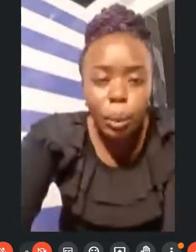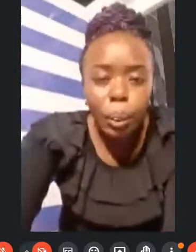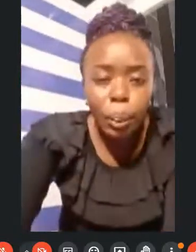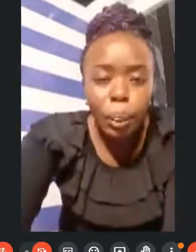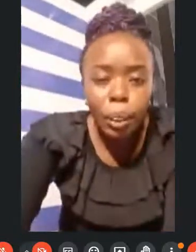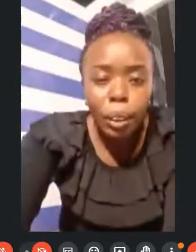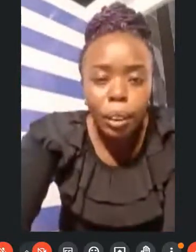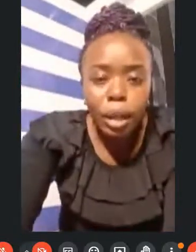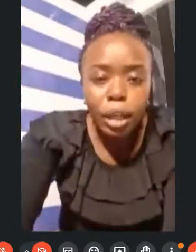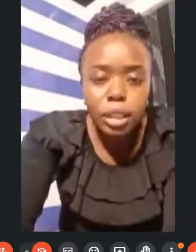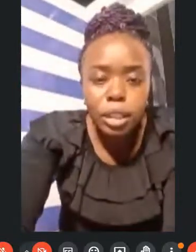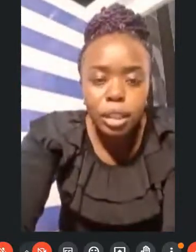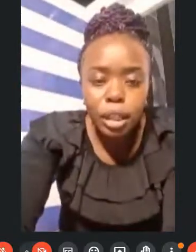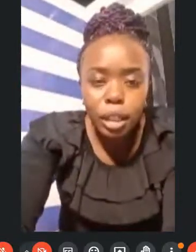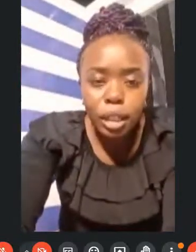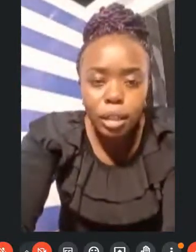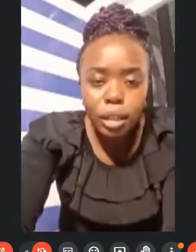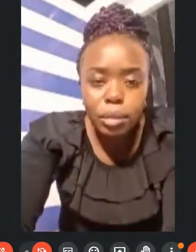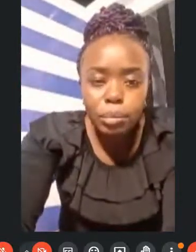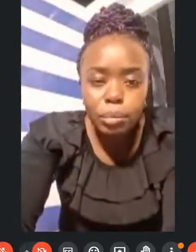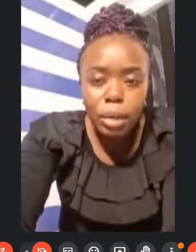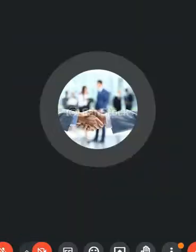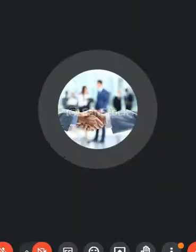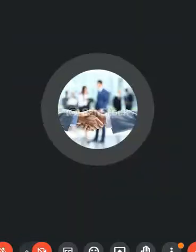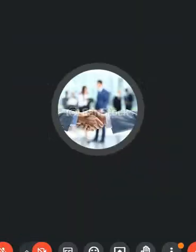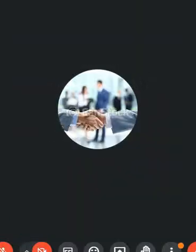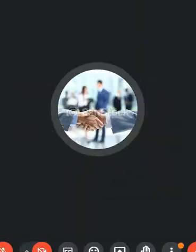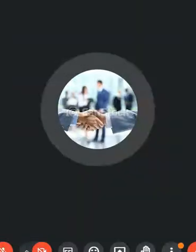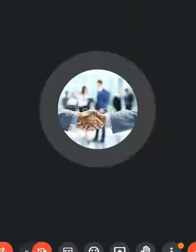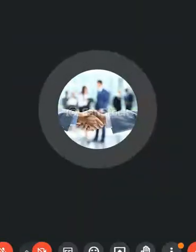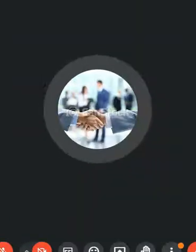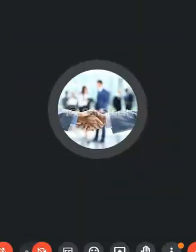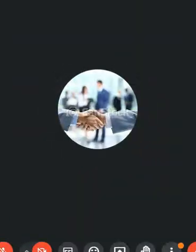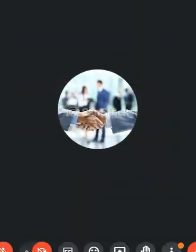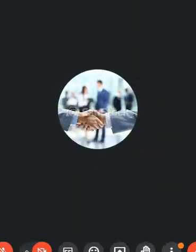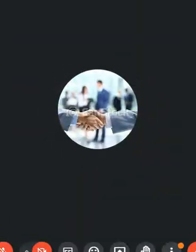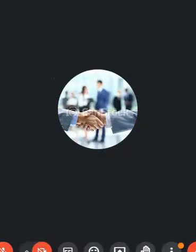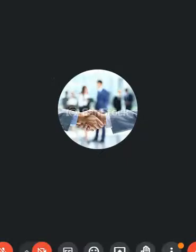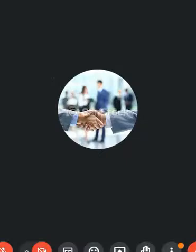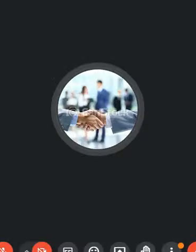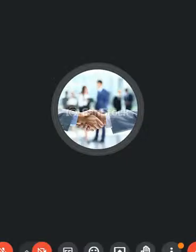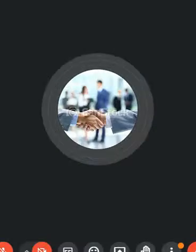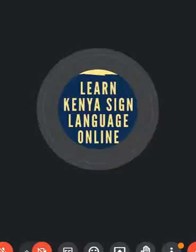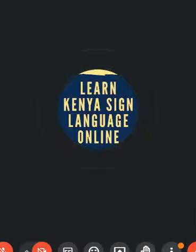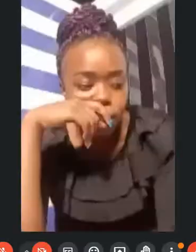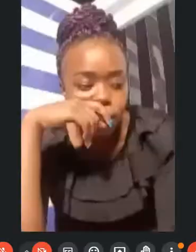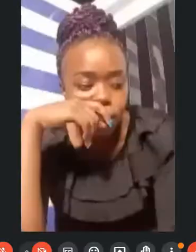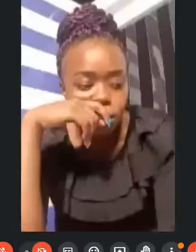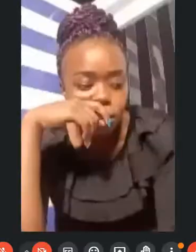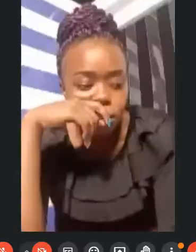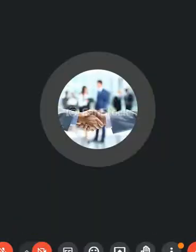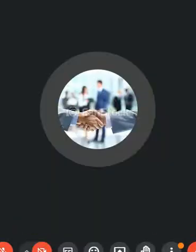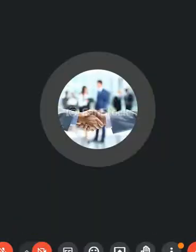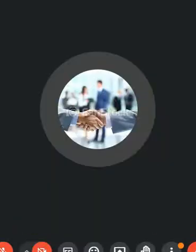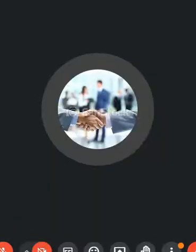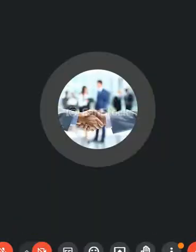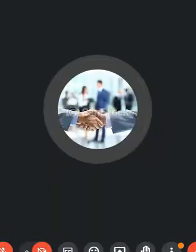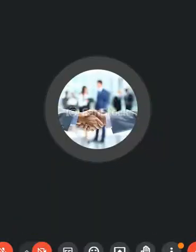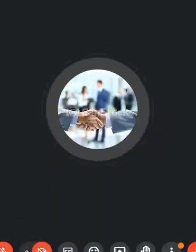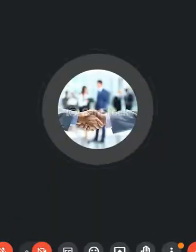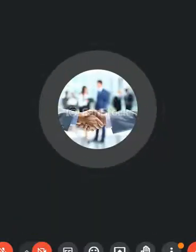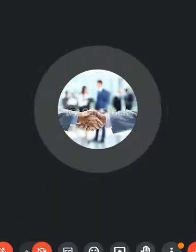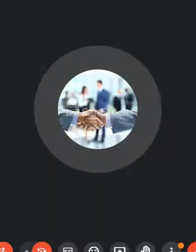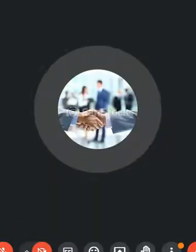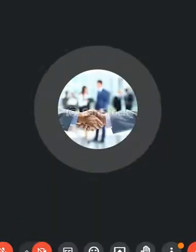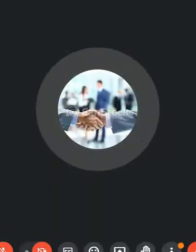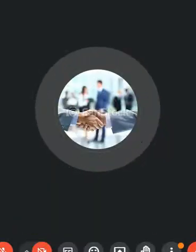who? Yes, I was asking, does the colon exist? Like in The, the community, the colon that